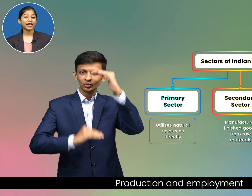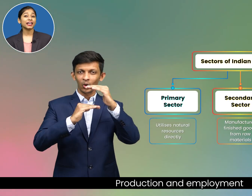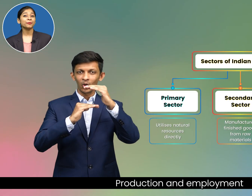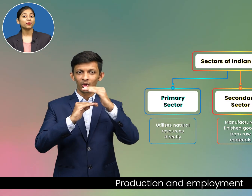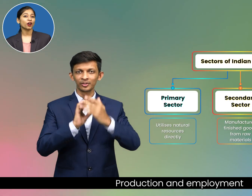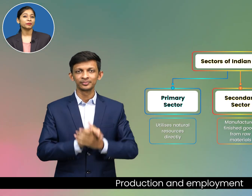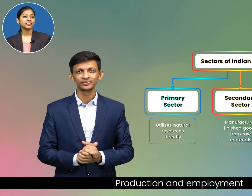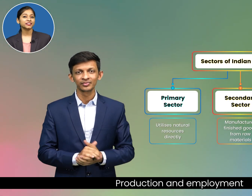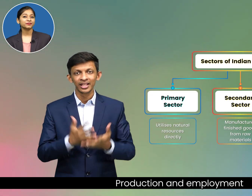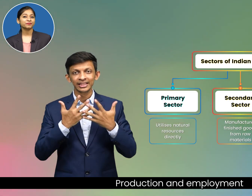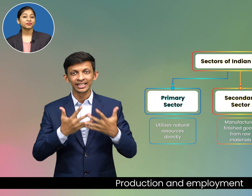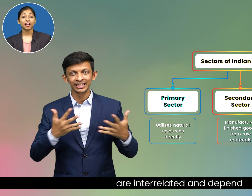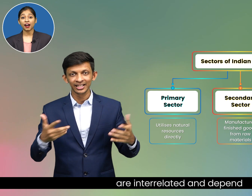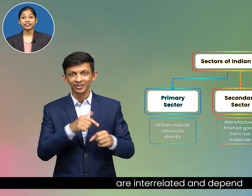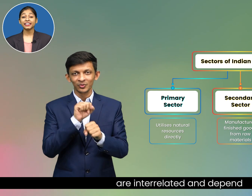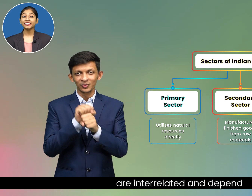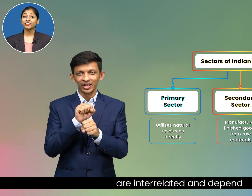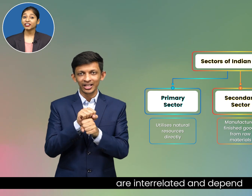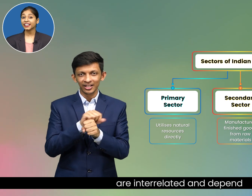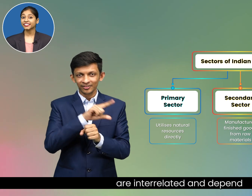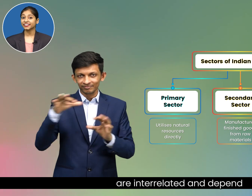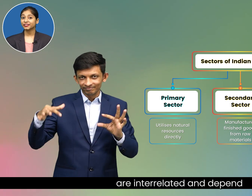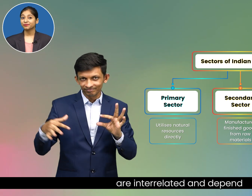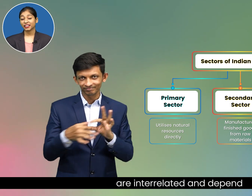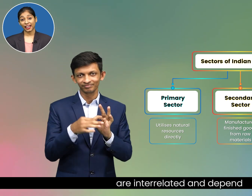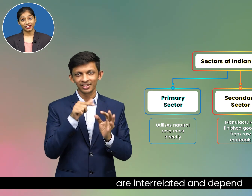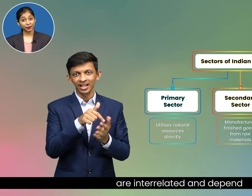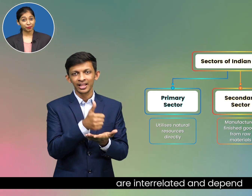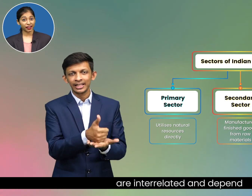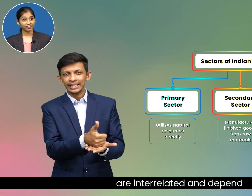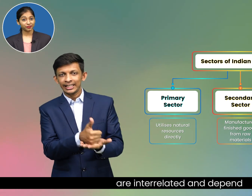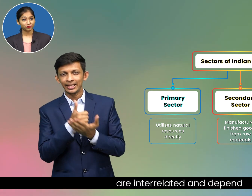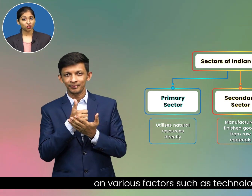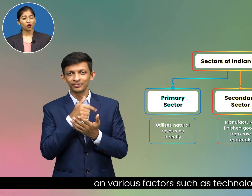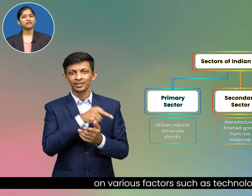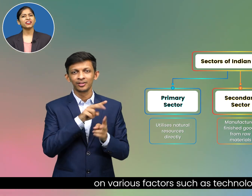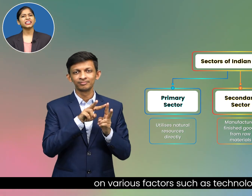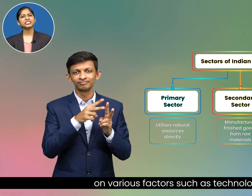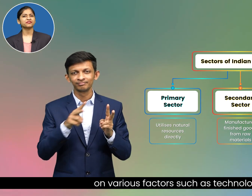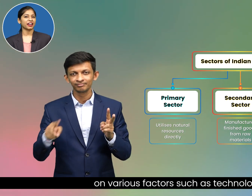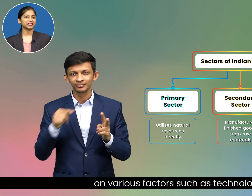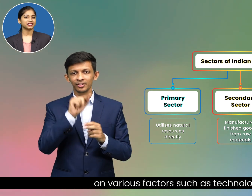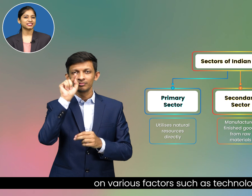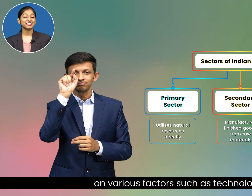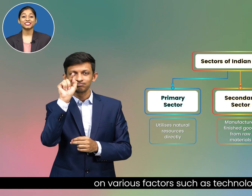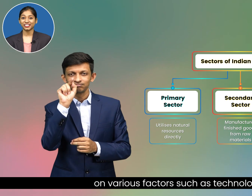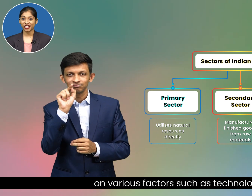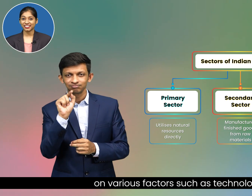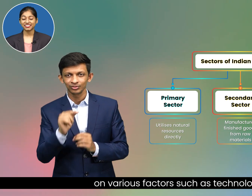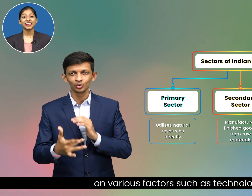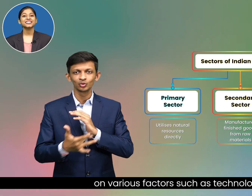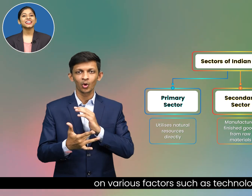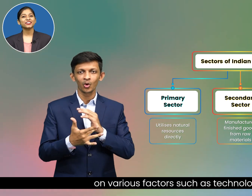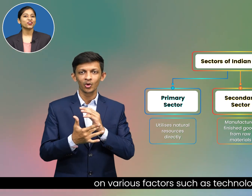production and employment are interrelated and depend on various factors such